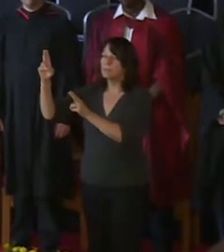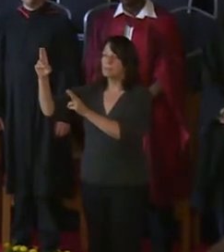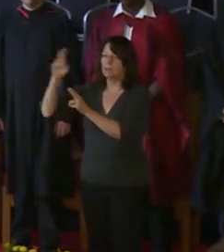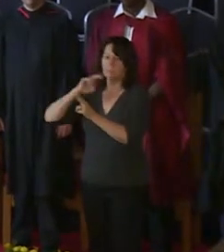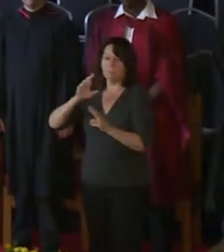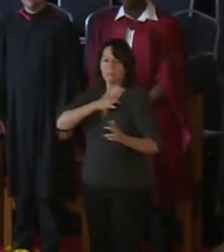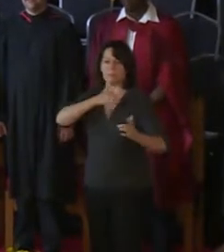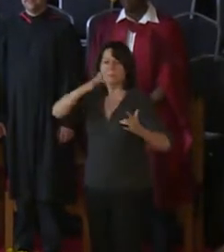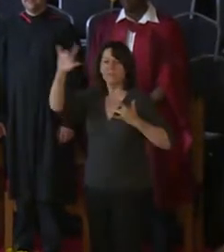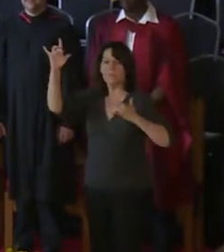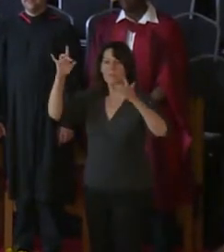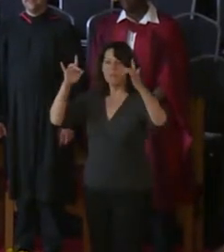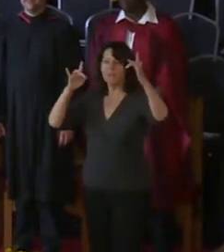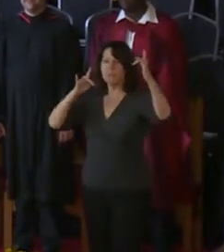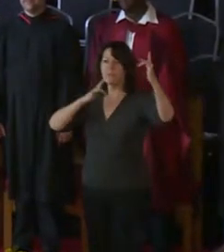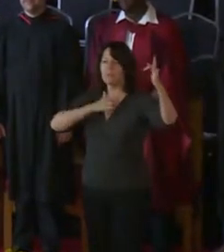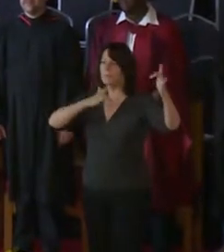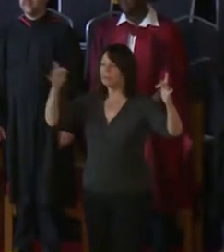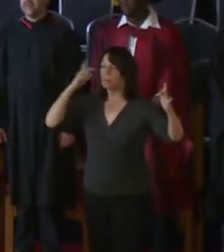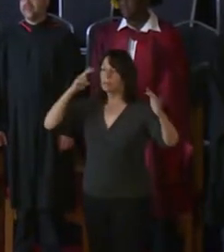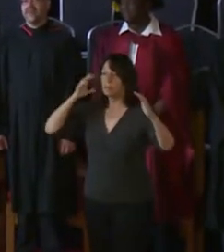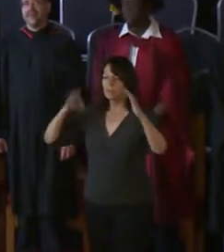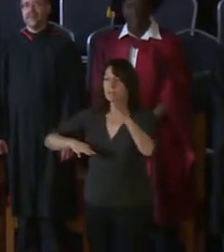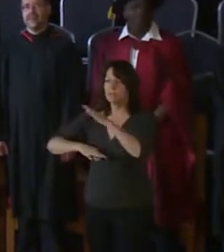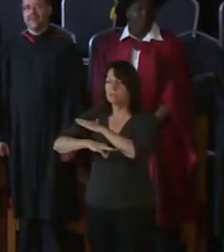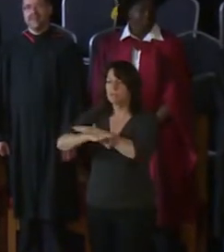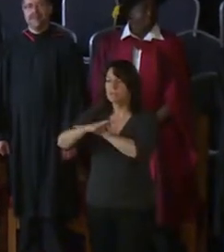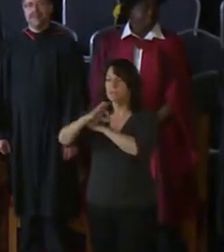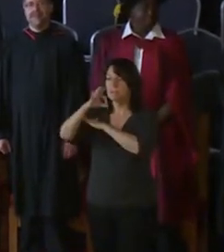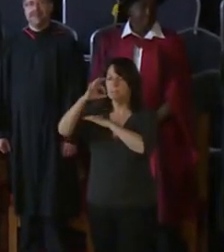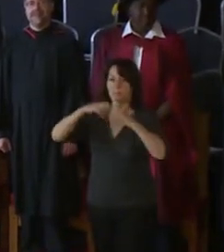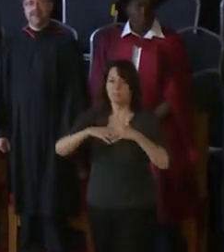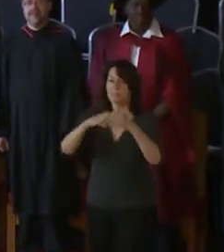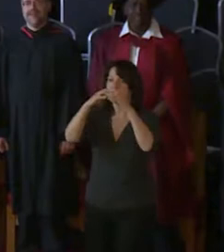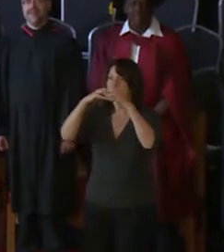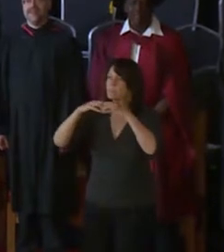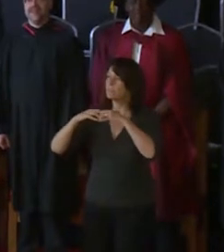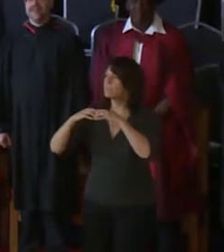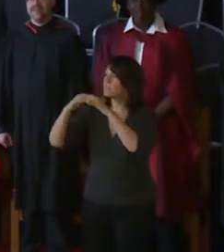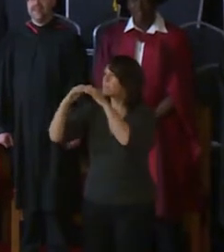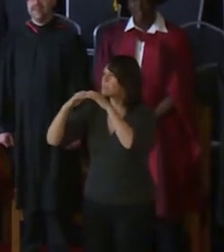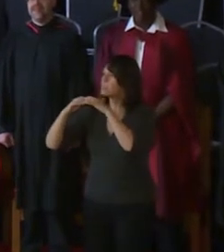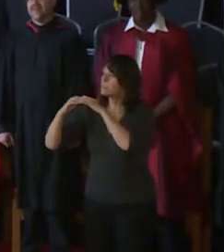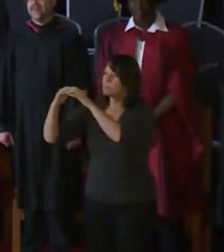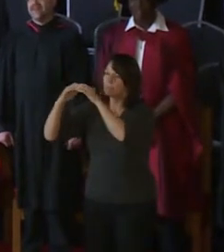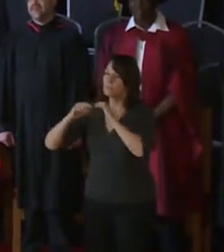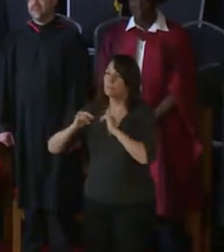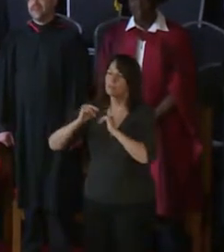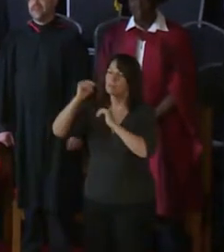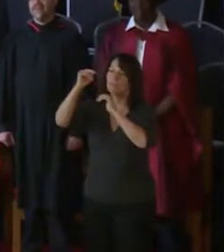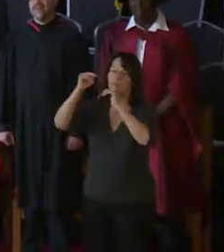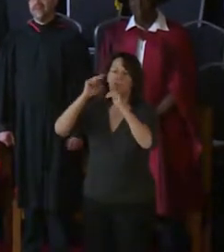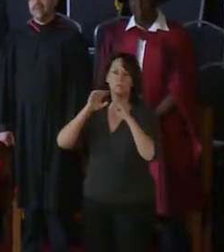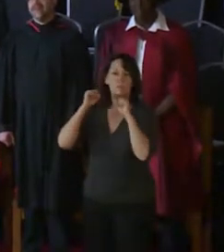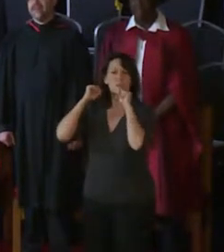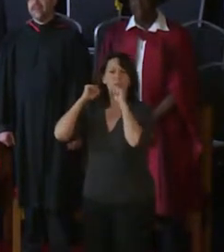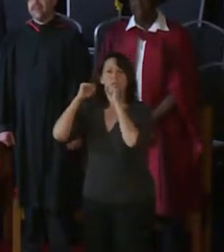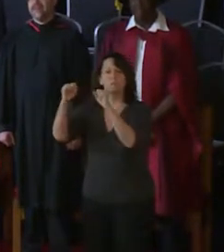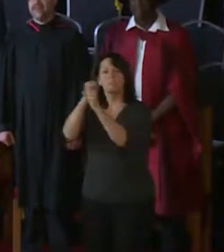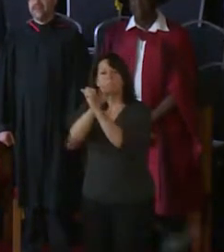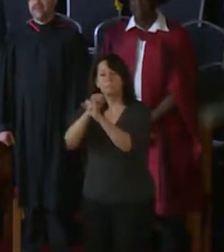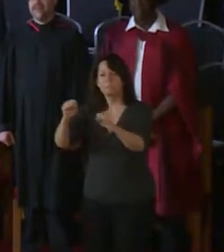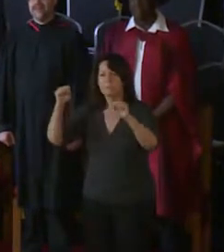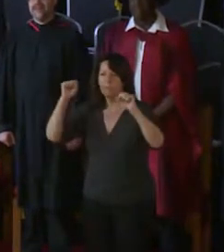command. With glowing hearts we see thee rise, the true